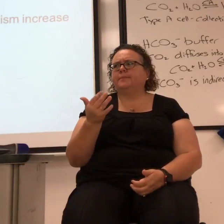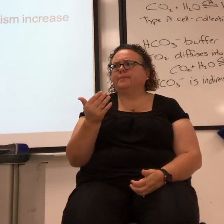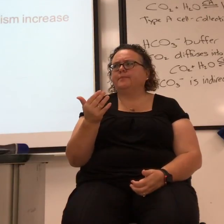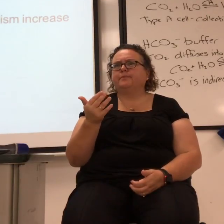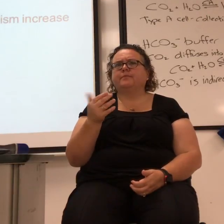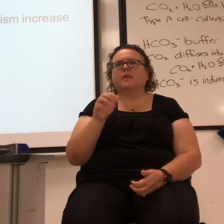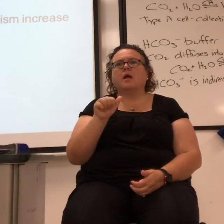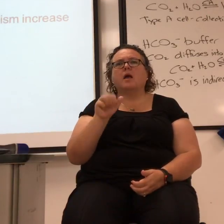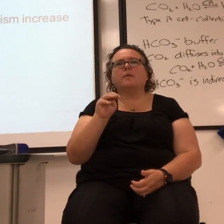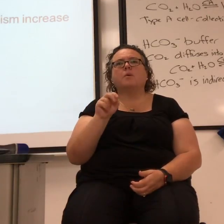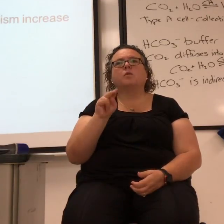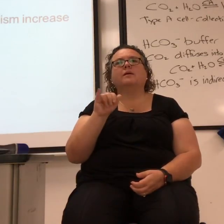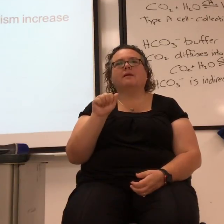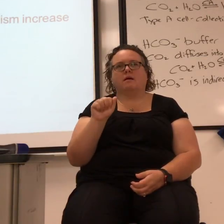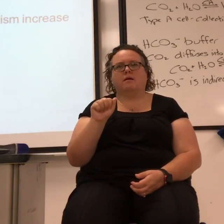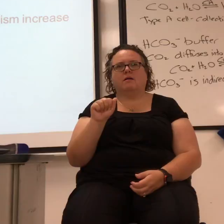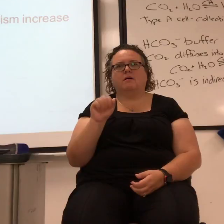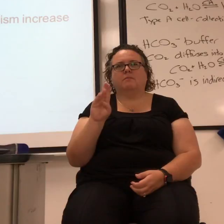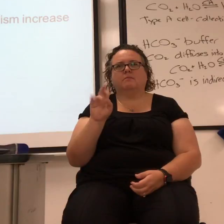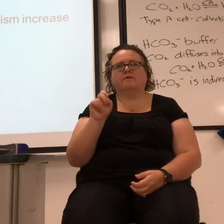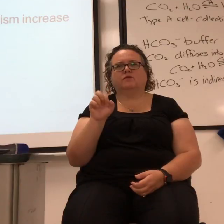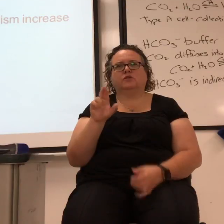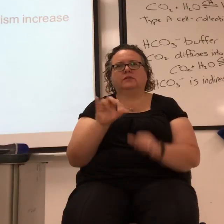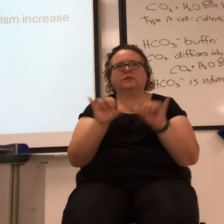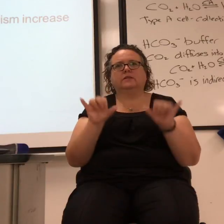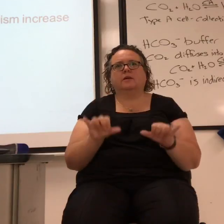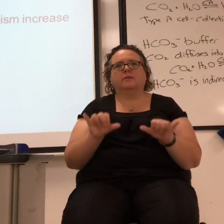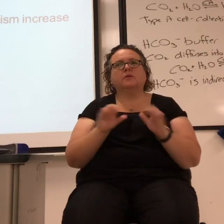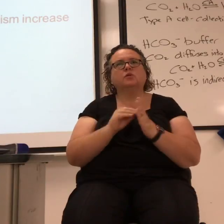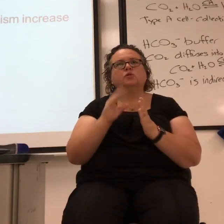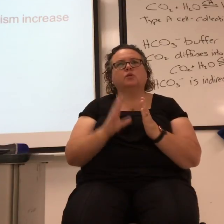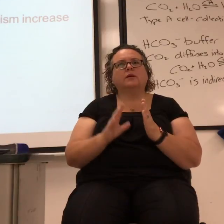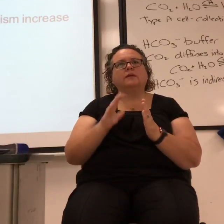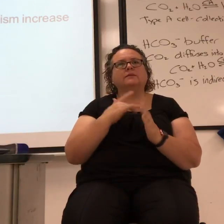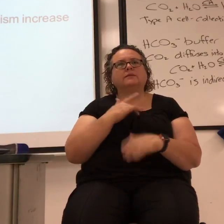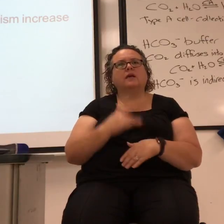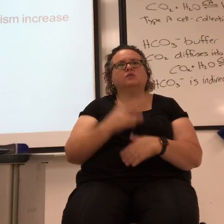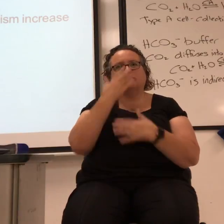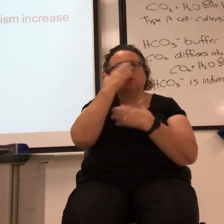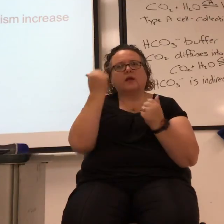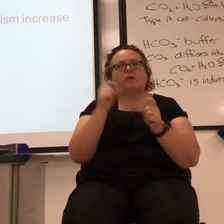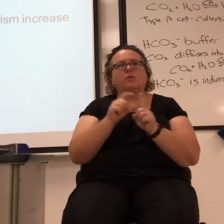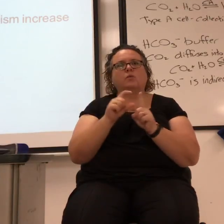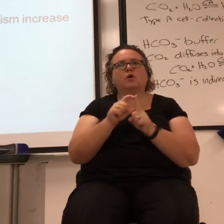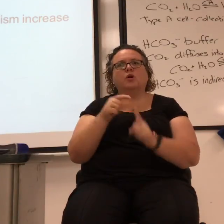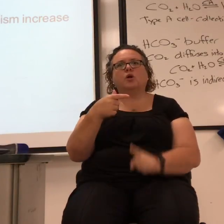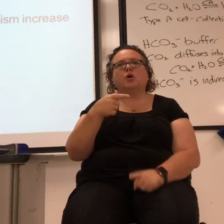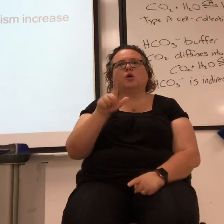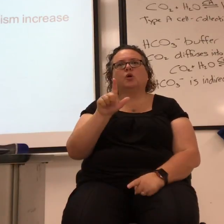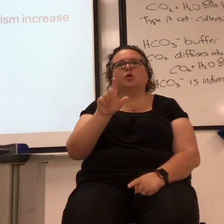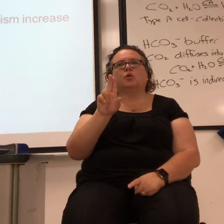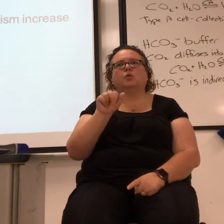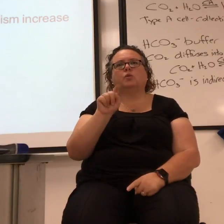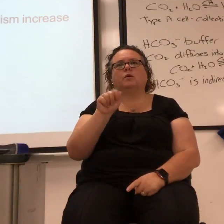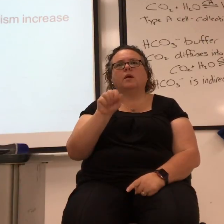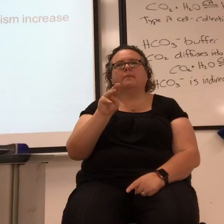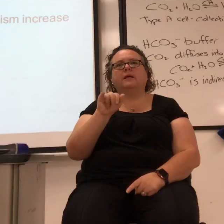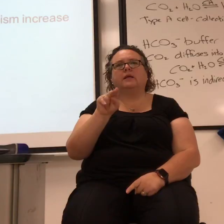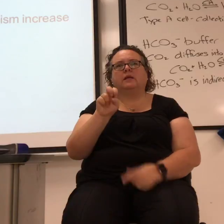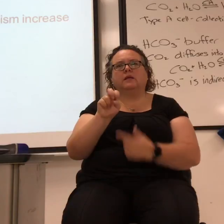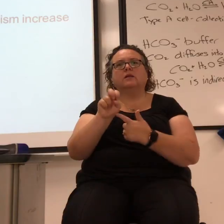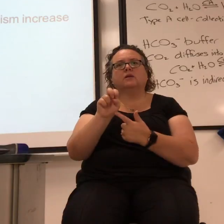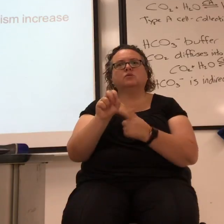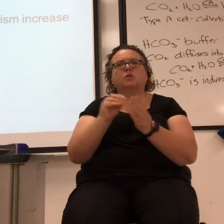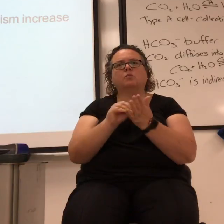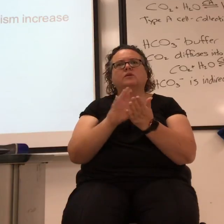The ammonia buffer system. Yeah. Students tend to forget the word glutamine on the exam, so try to put a star